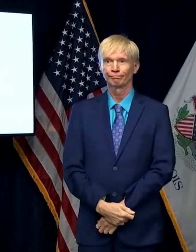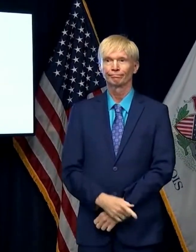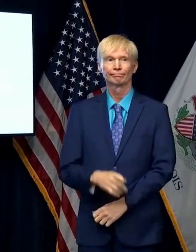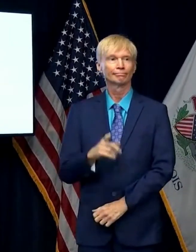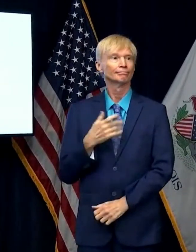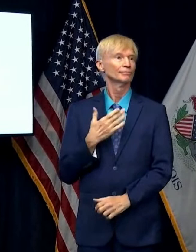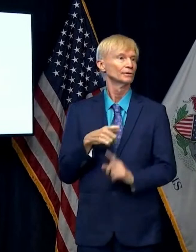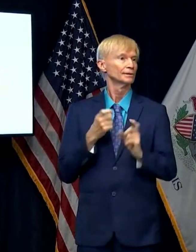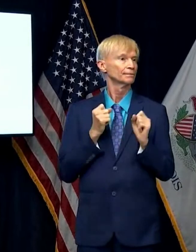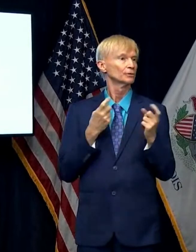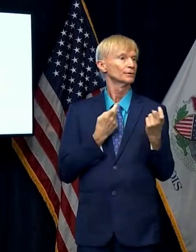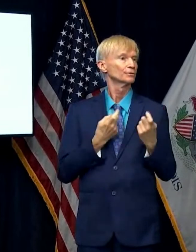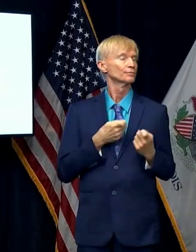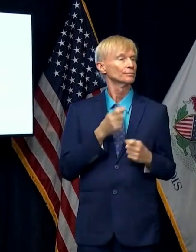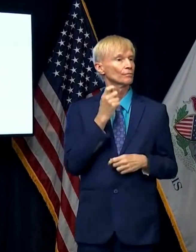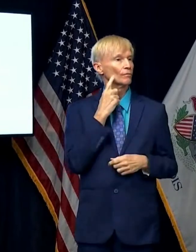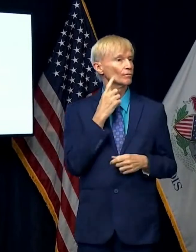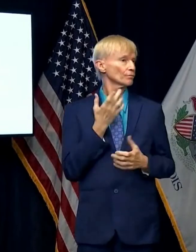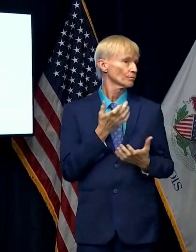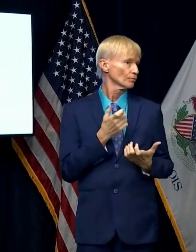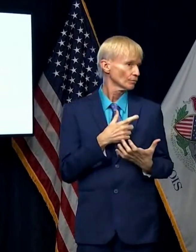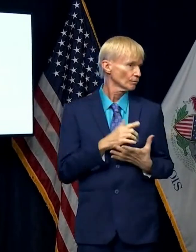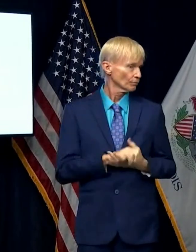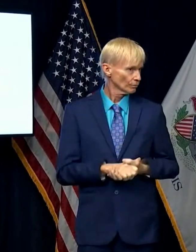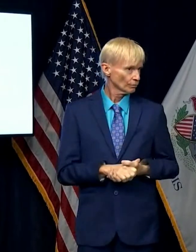Happy to take questions. Yeah.